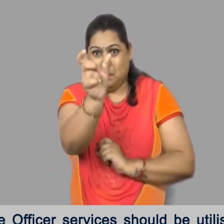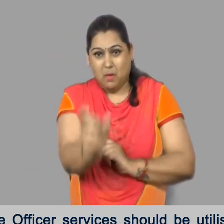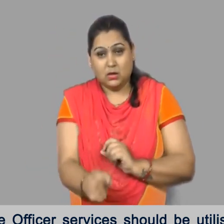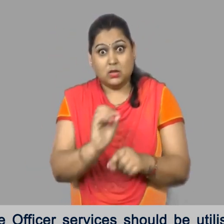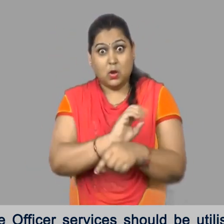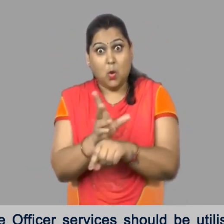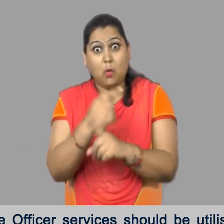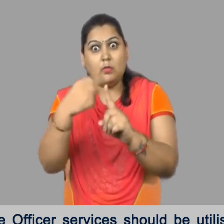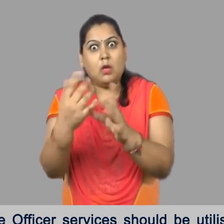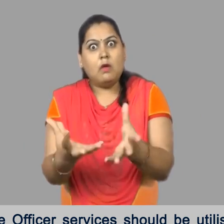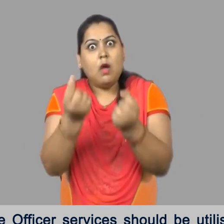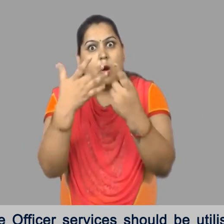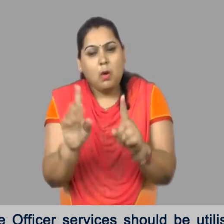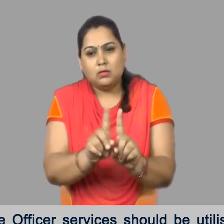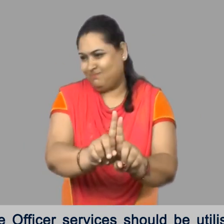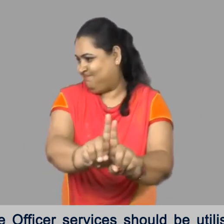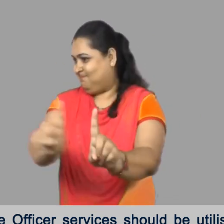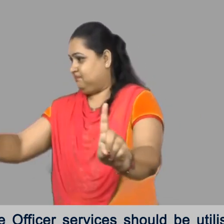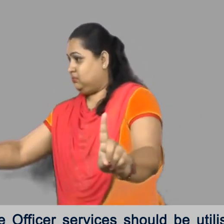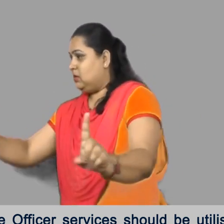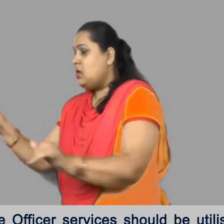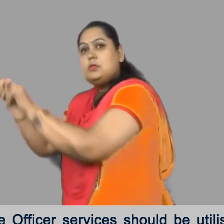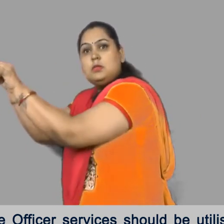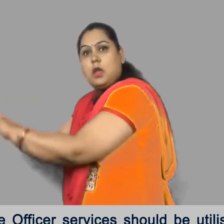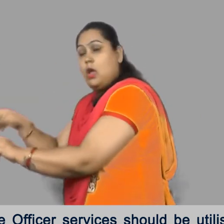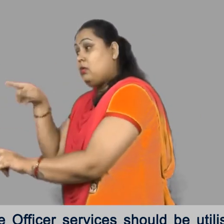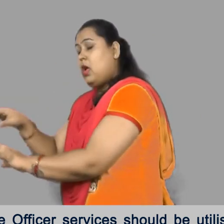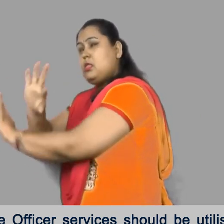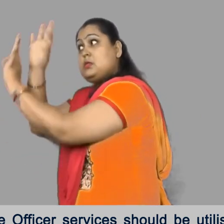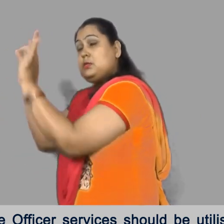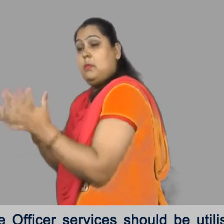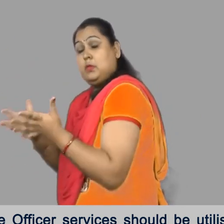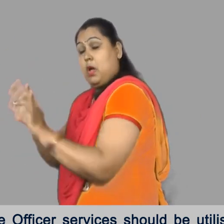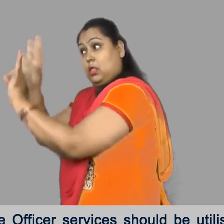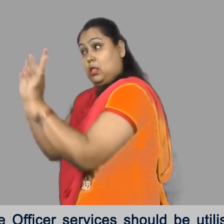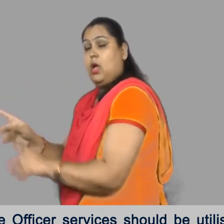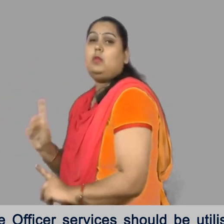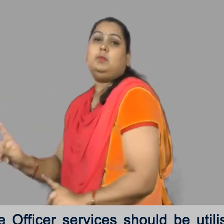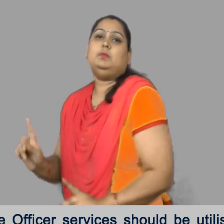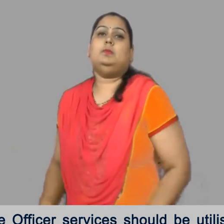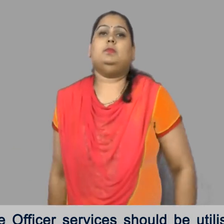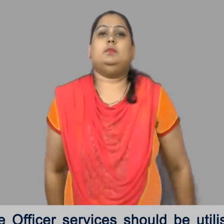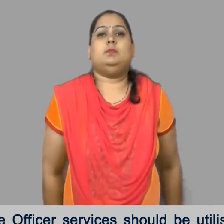usage for PWDs while in isolation of quarantine facilities.